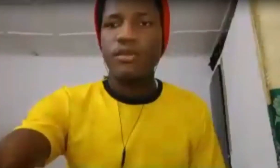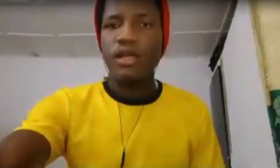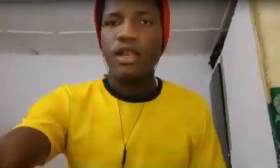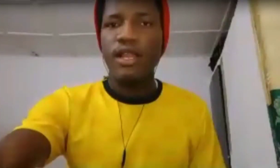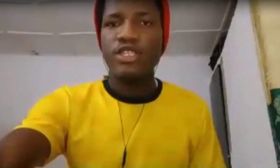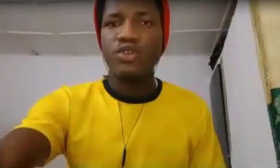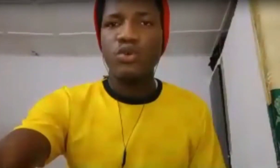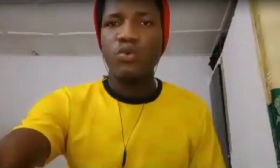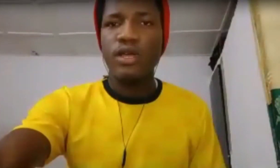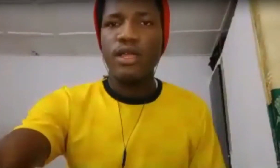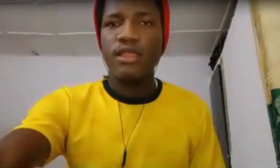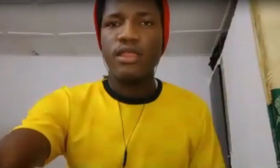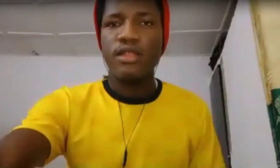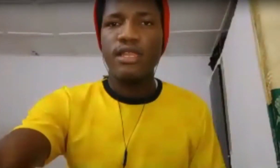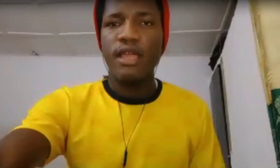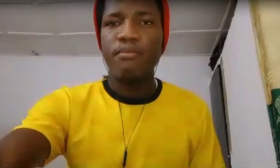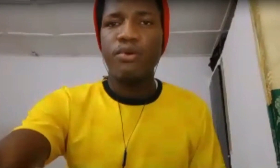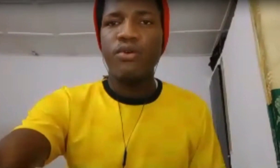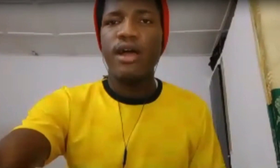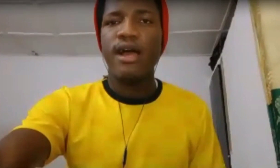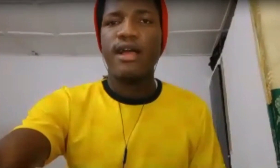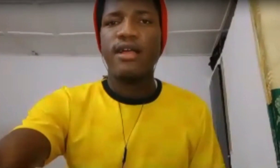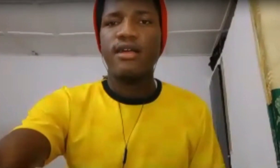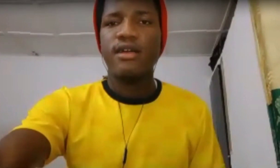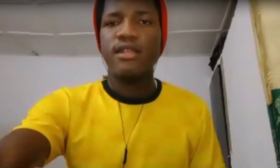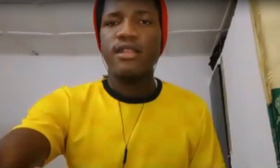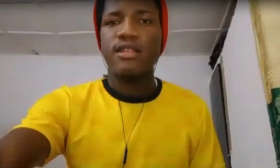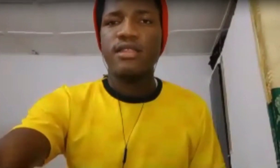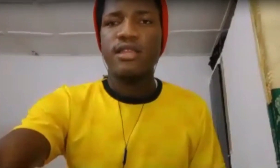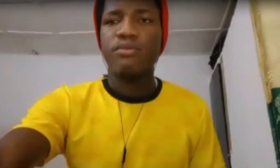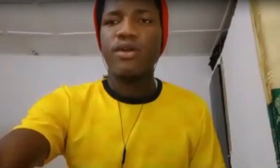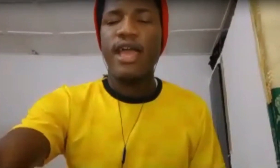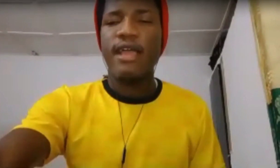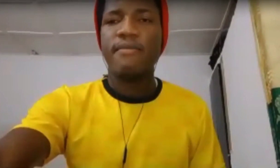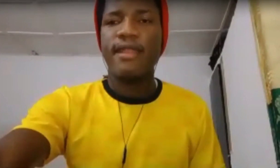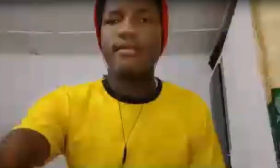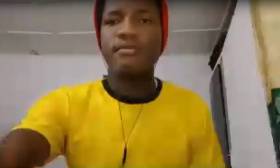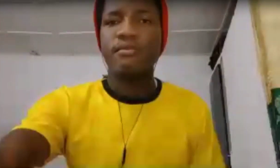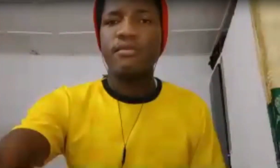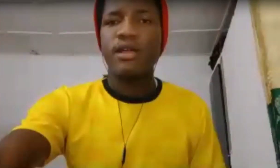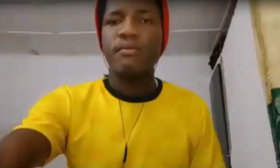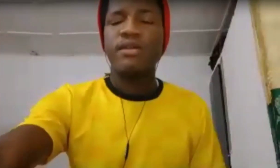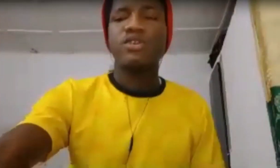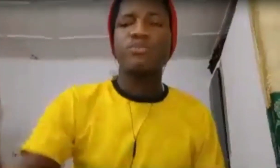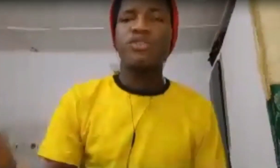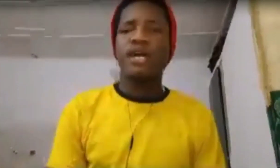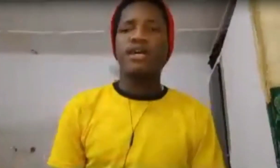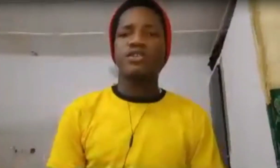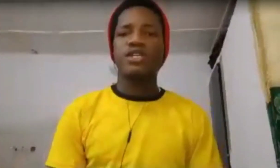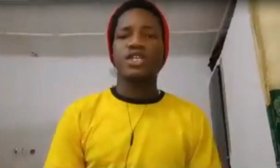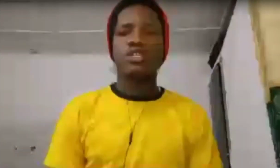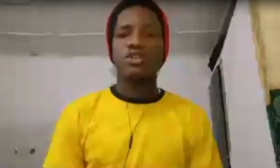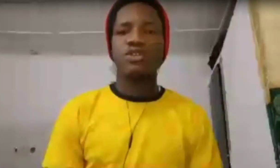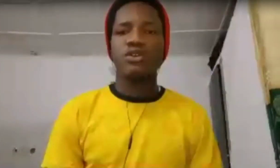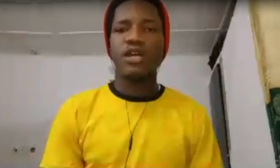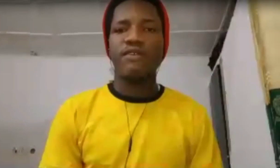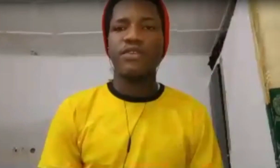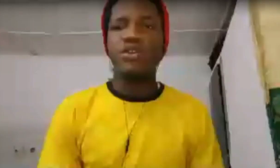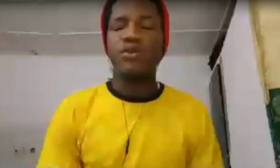Let's go with Deborah Ekpen. Please unmute her so that she can turn on her video.